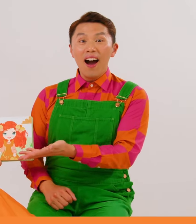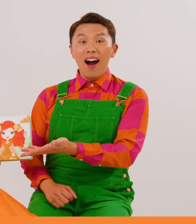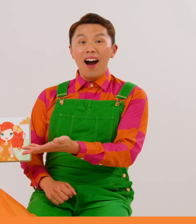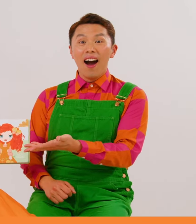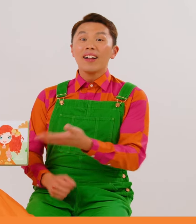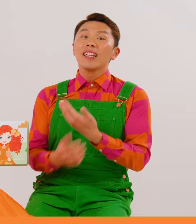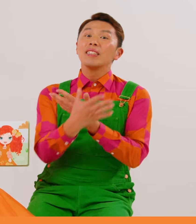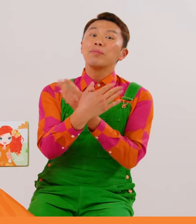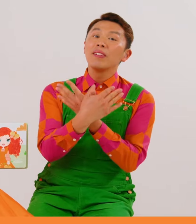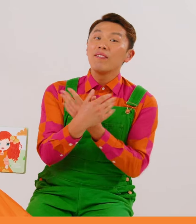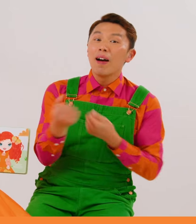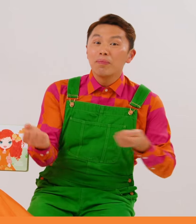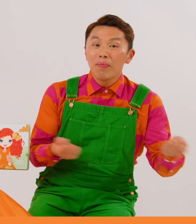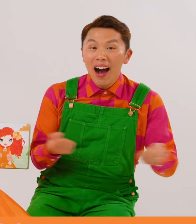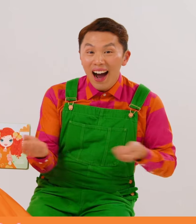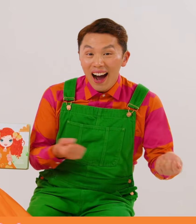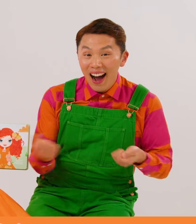It's the Butterfly Bus